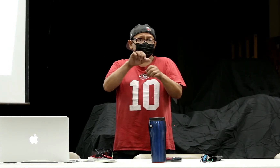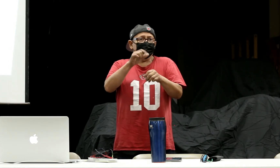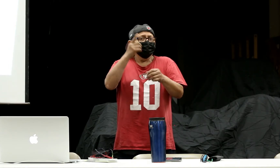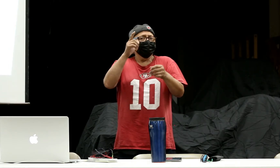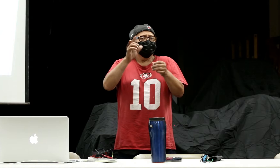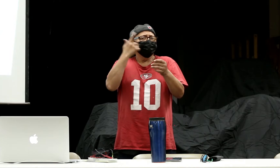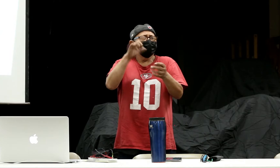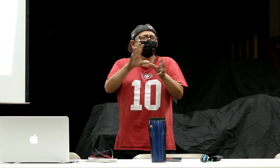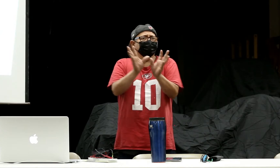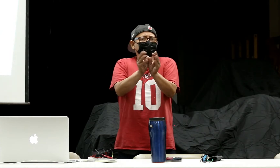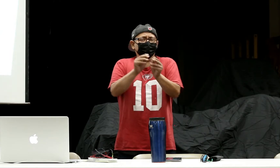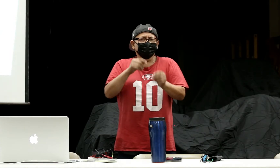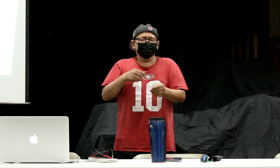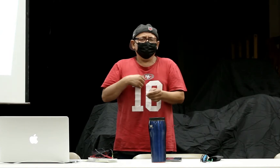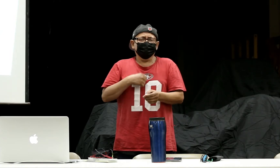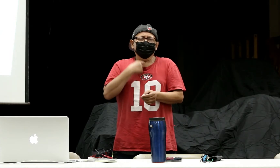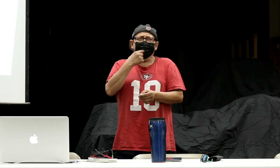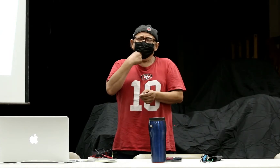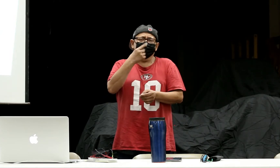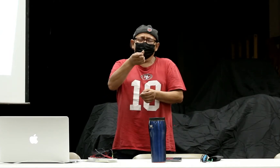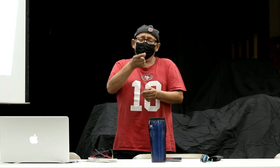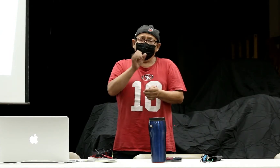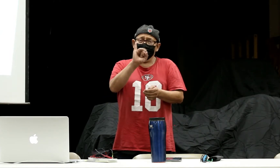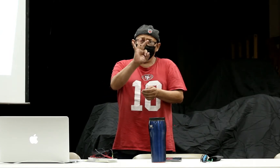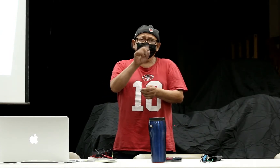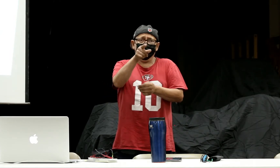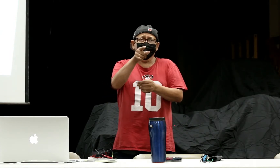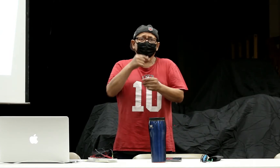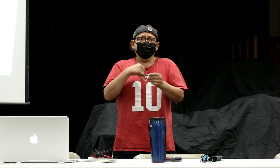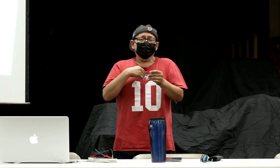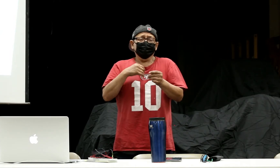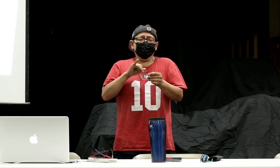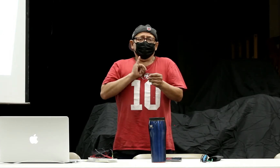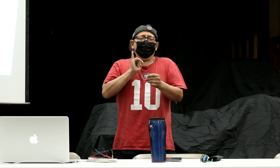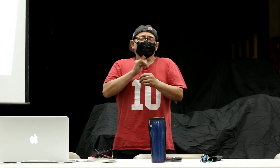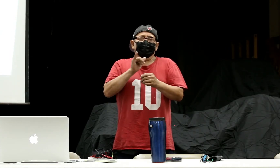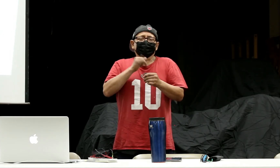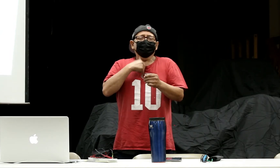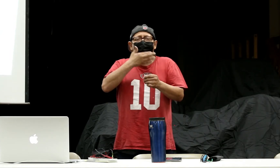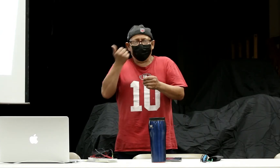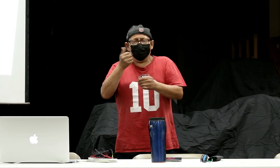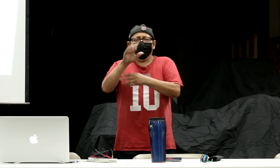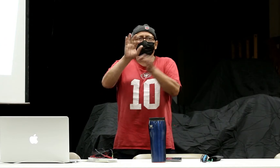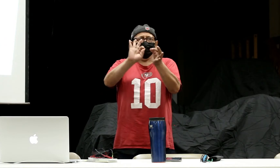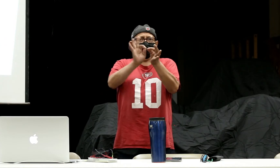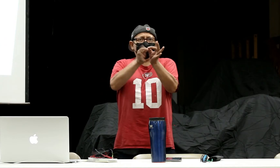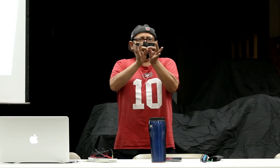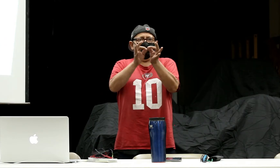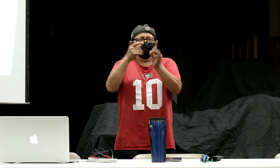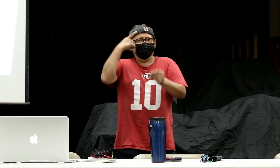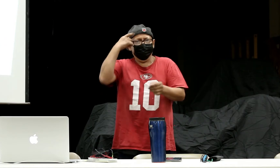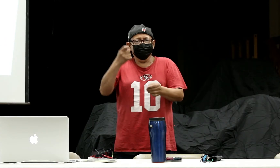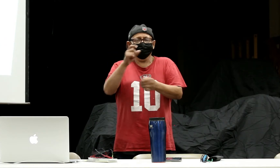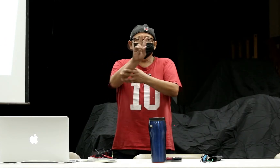and that I would be having to use VRI for the meeting. And I had told them, I said, well, I would prefer to